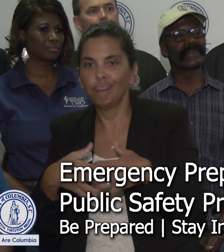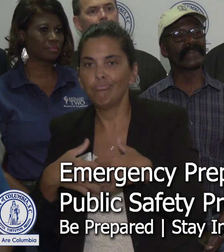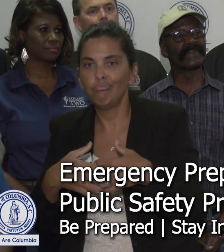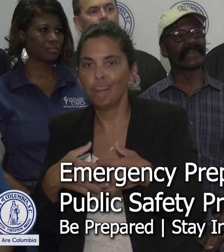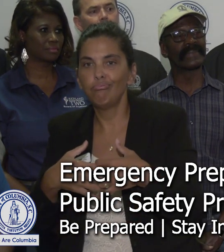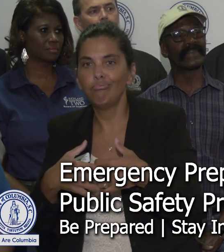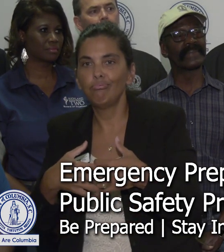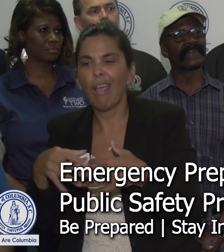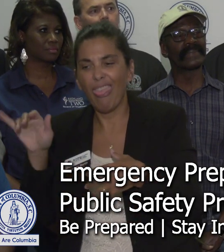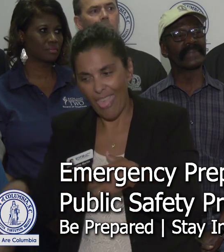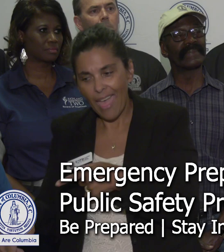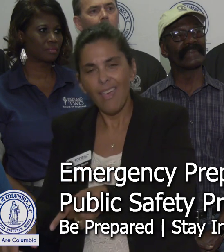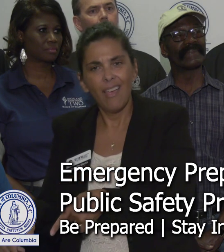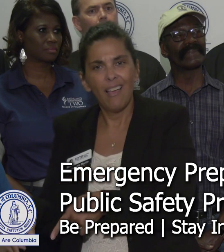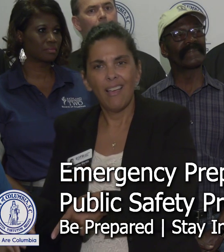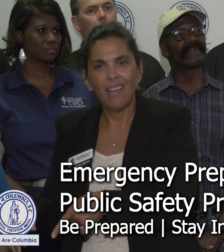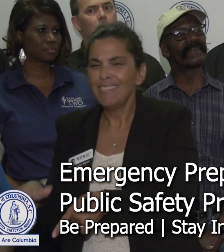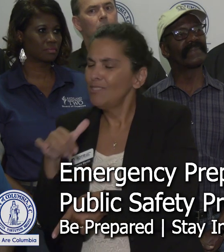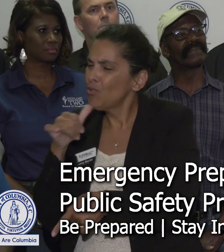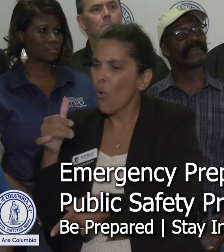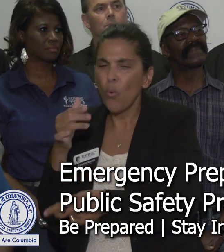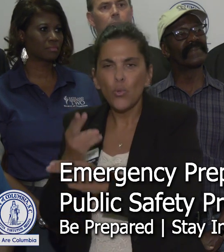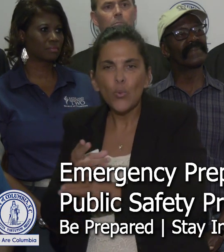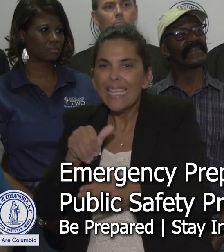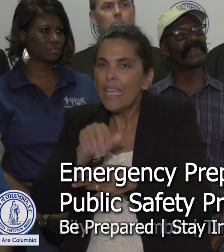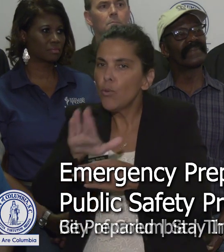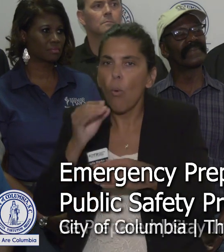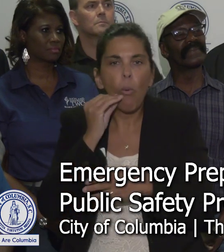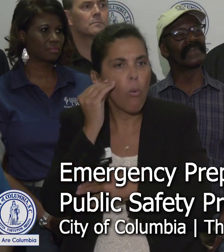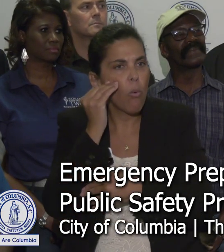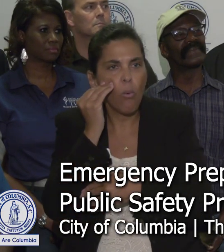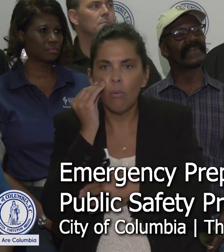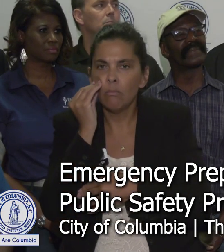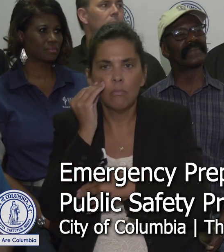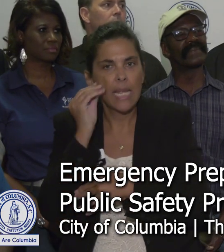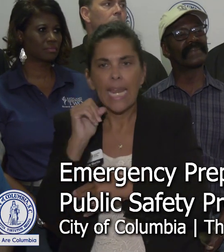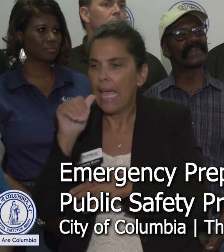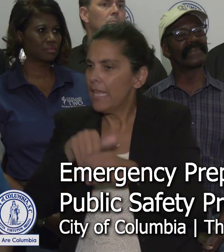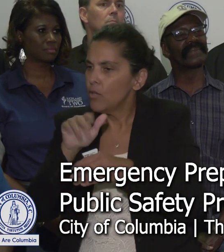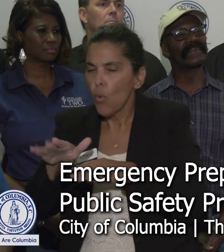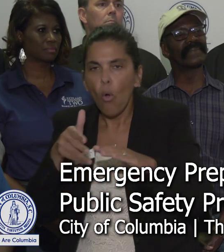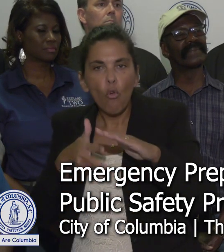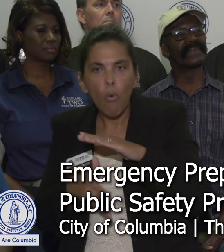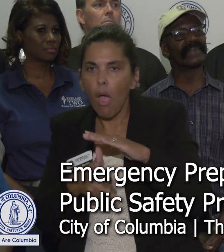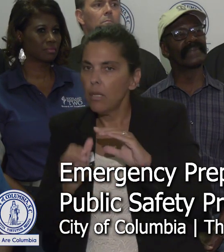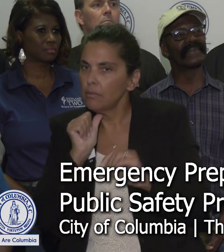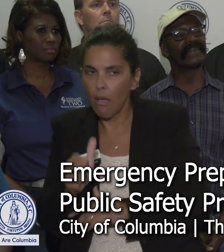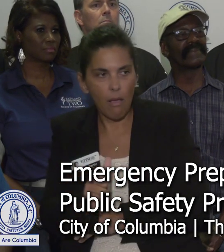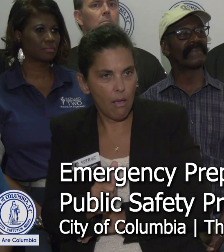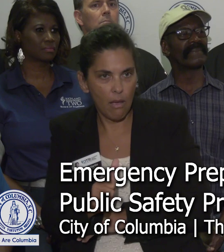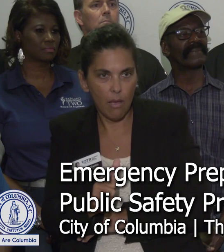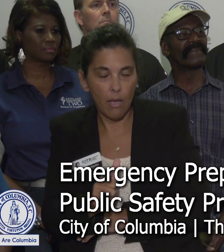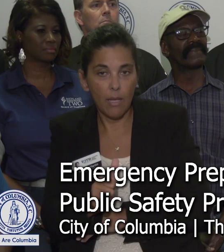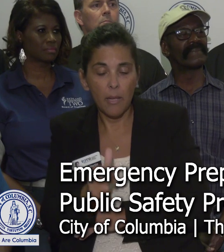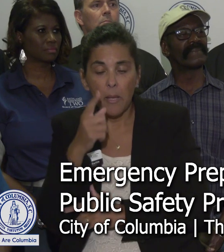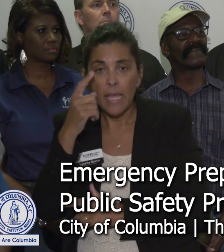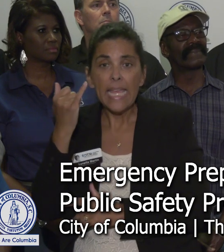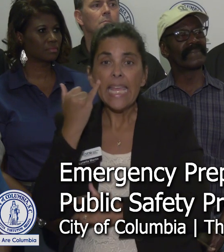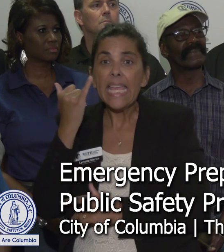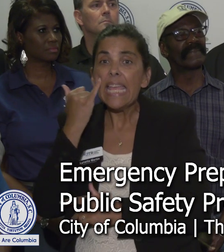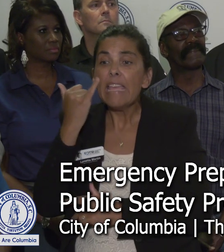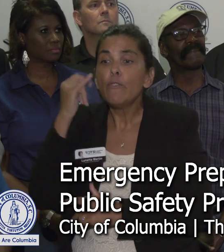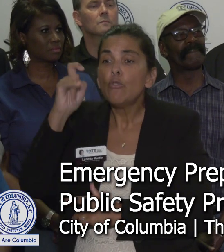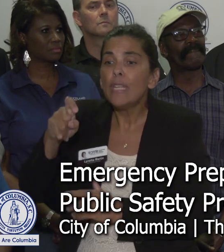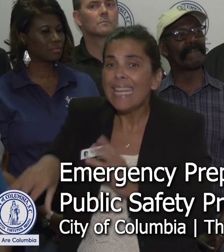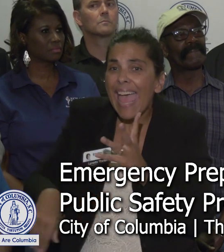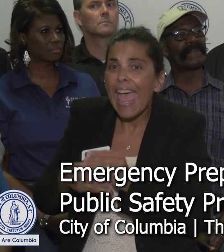generators, remember, do not use them on the inside. Do not even use them inside of a garage. If you have to refuel them, wait until they cool